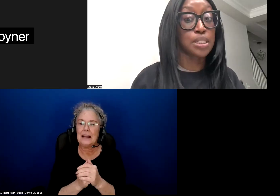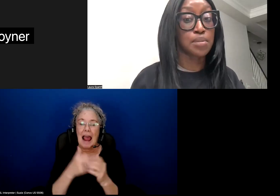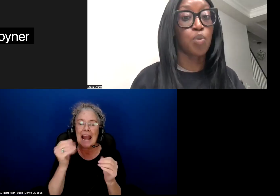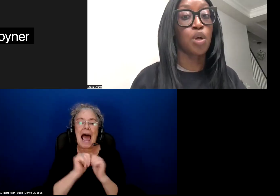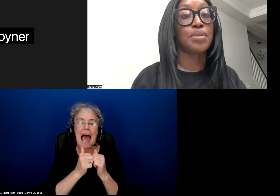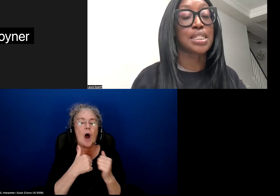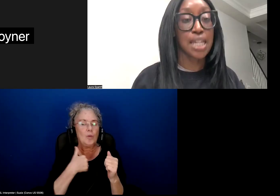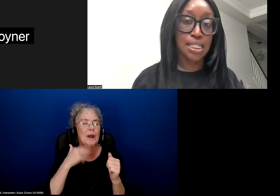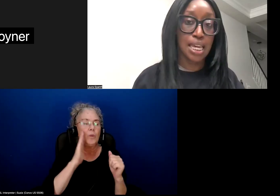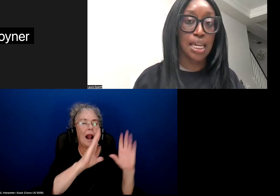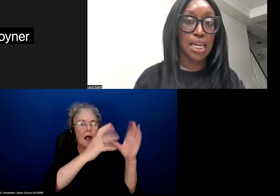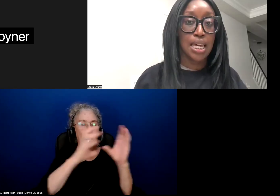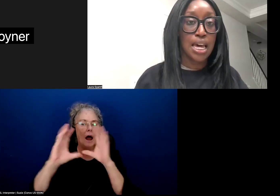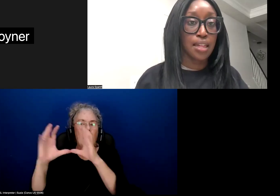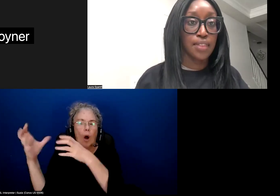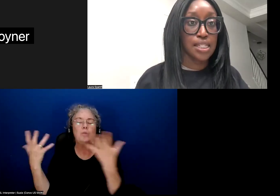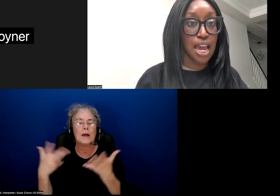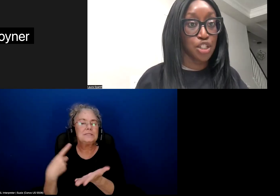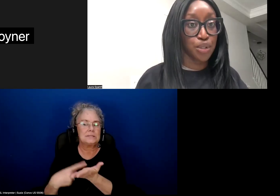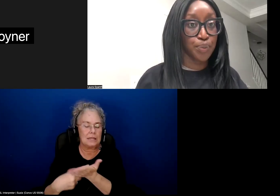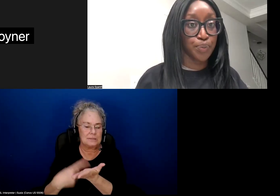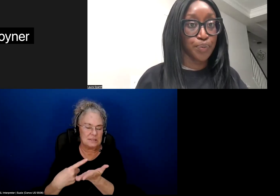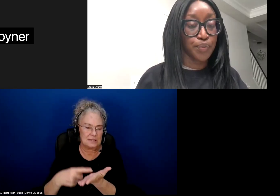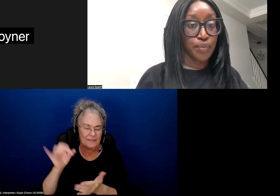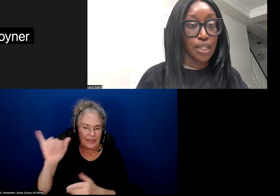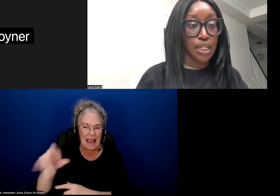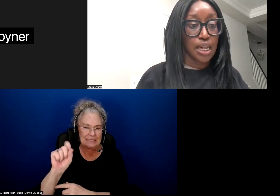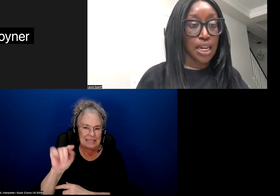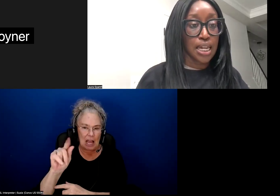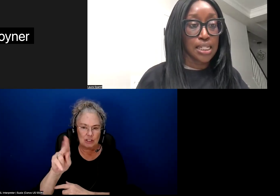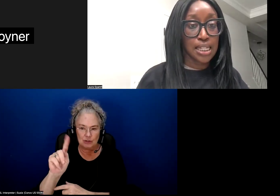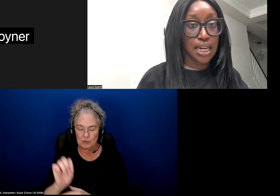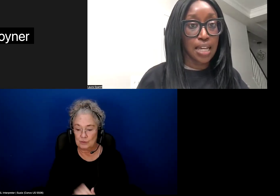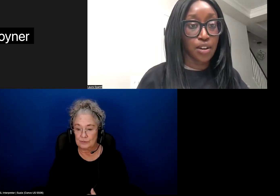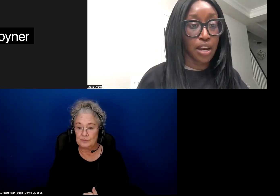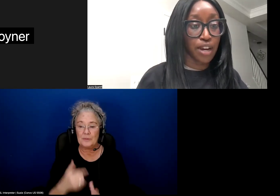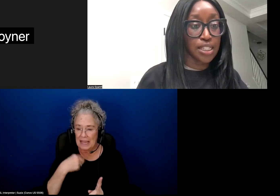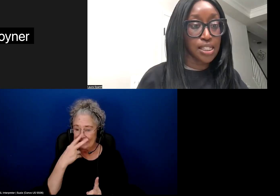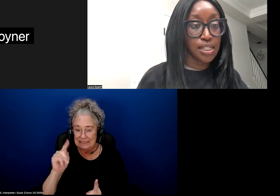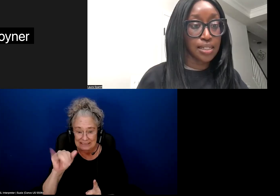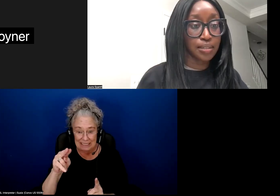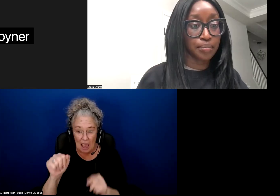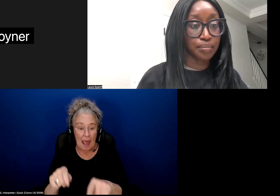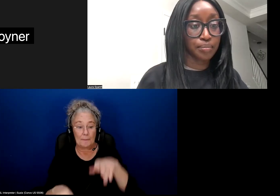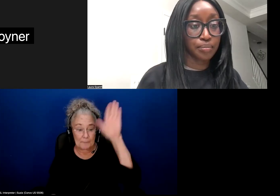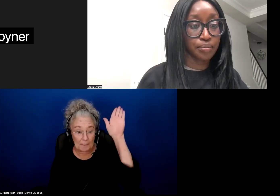how we'll be discussing the statute. And I see Tina has her hand